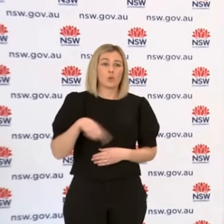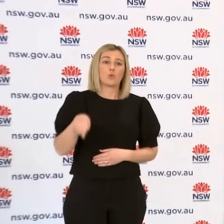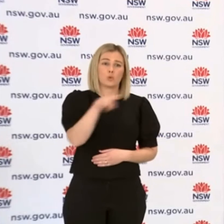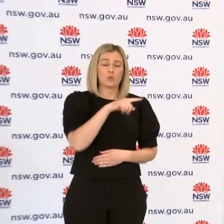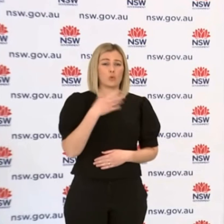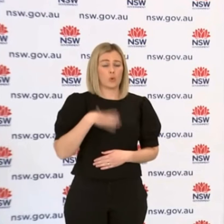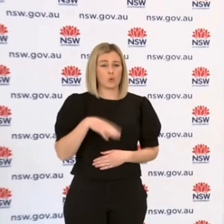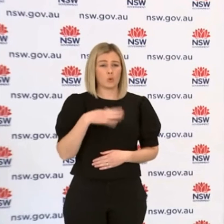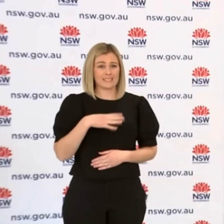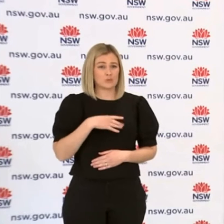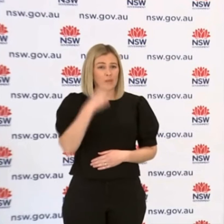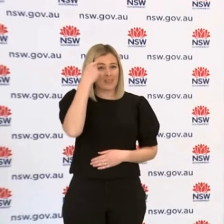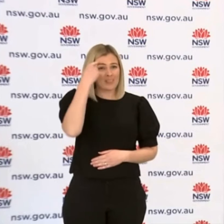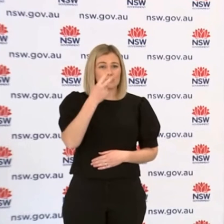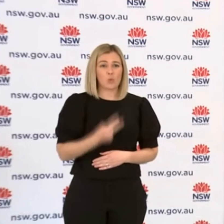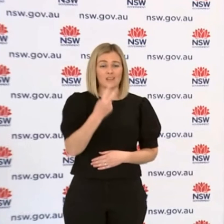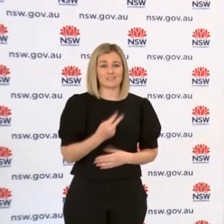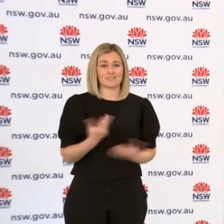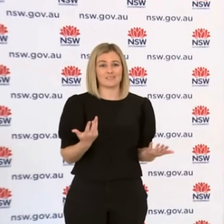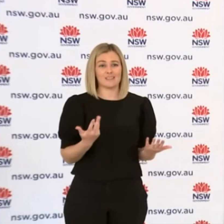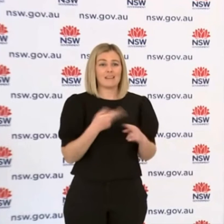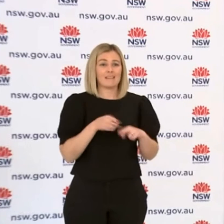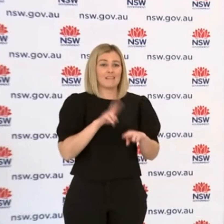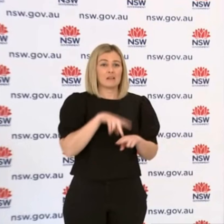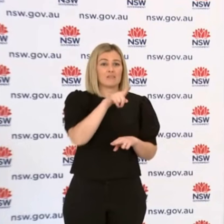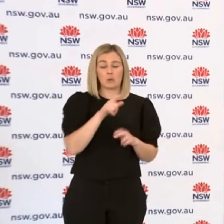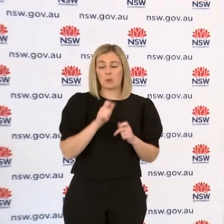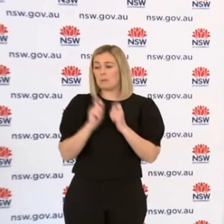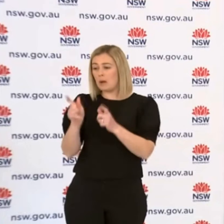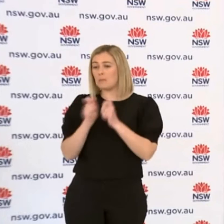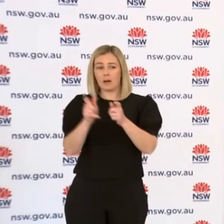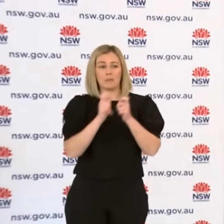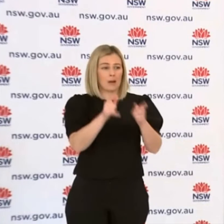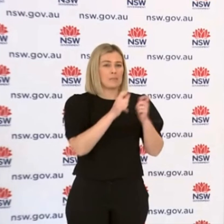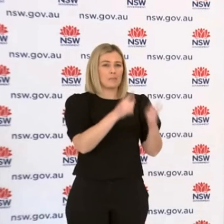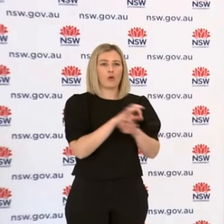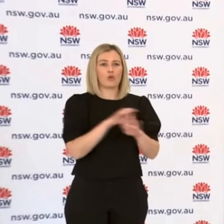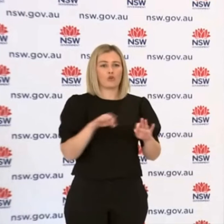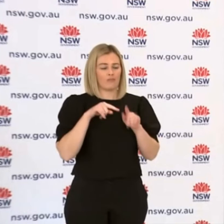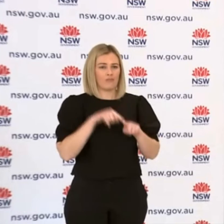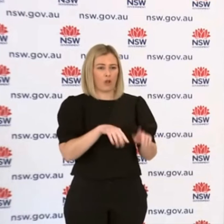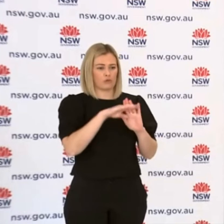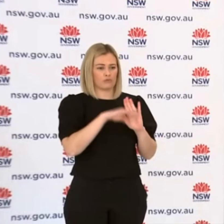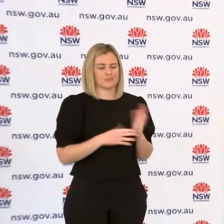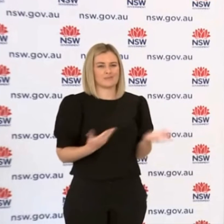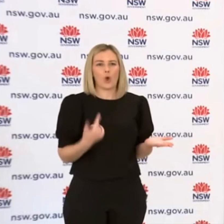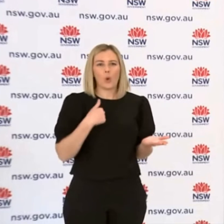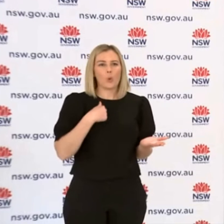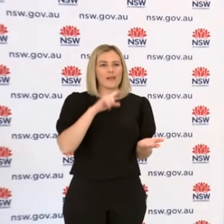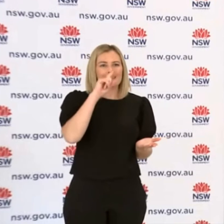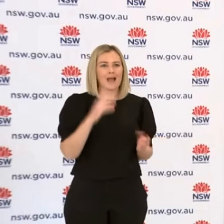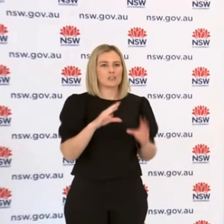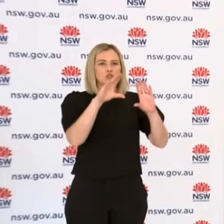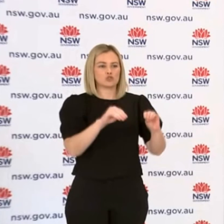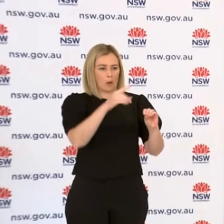think that it's smart to try and find your way around the rules. I mean, it's a bit hard to stop people going and getting food. That'd be the last thing